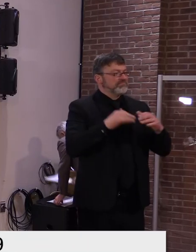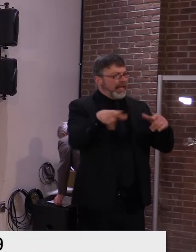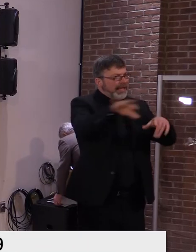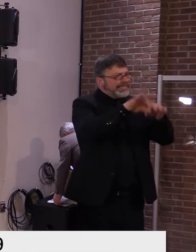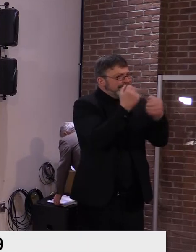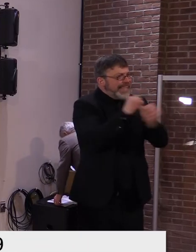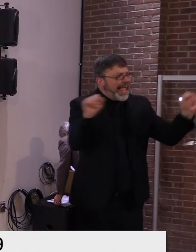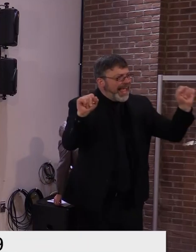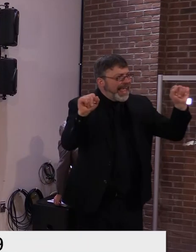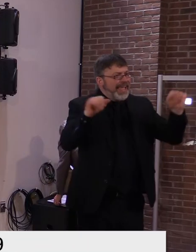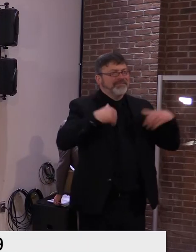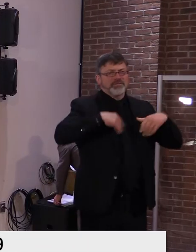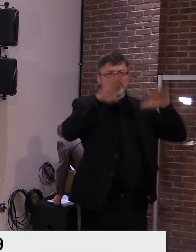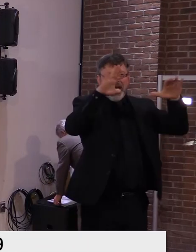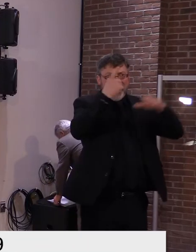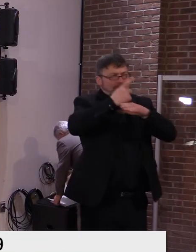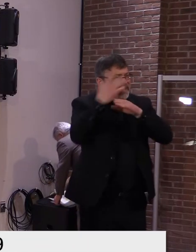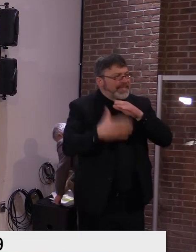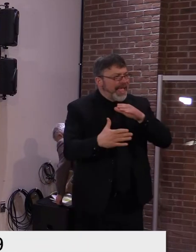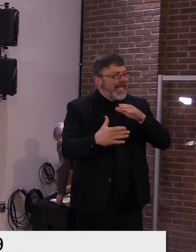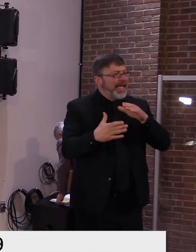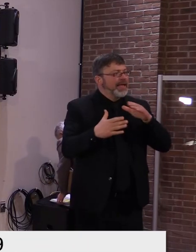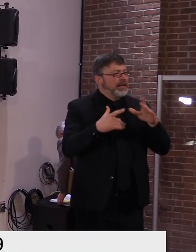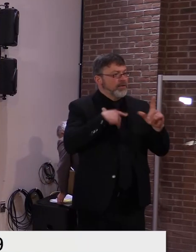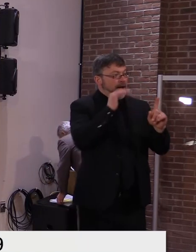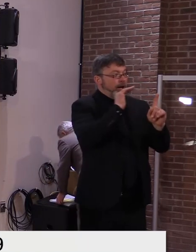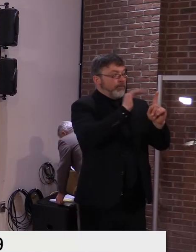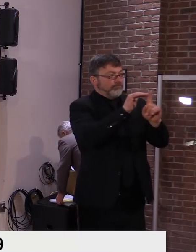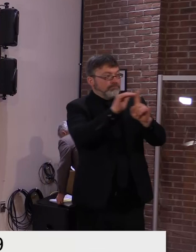And a reminder, those 50 and